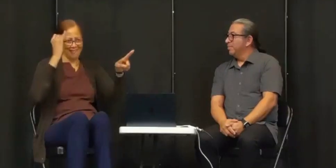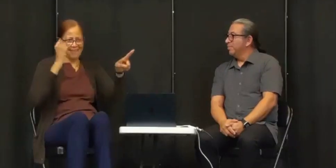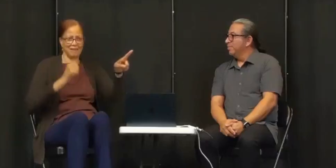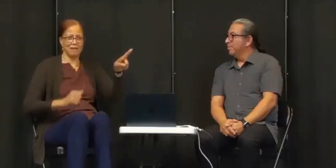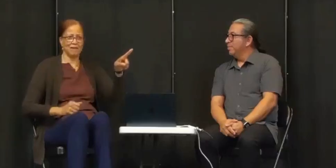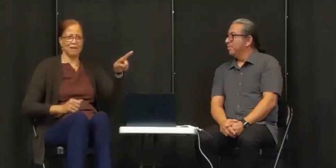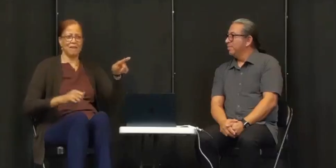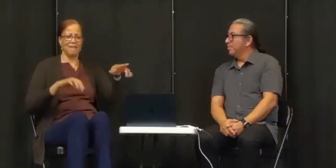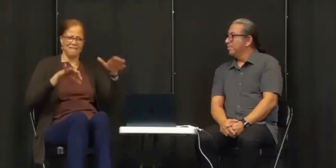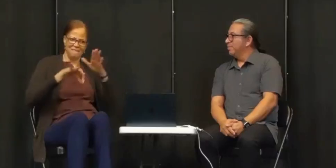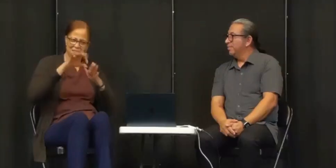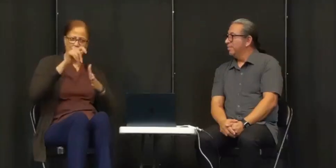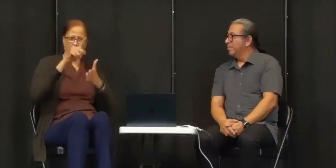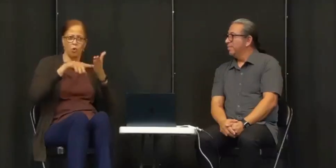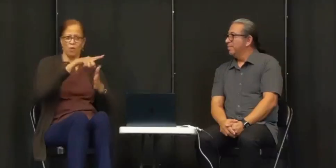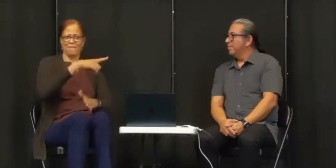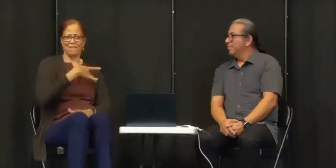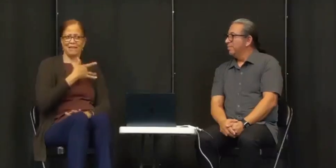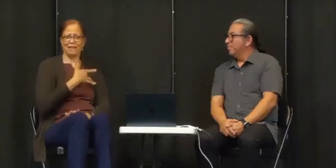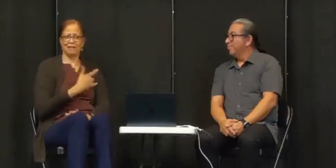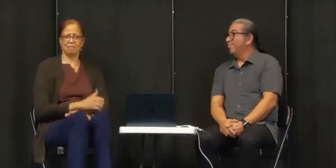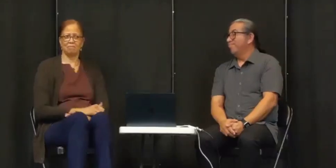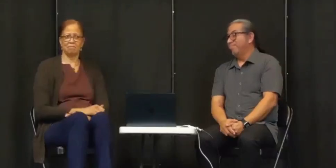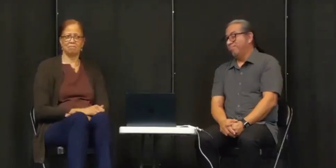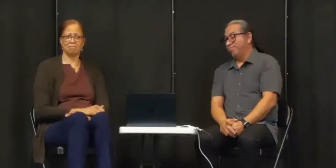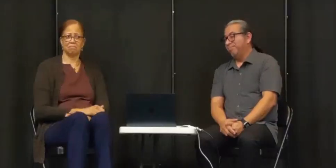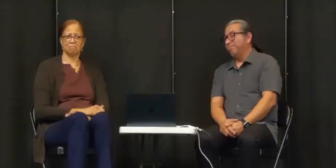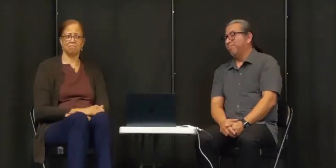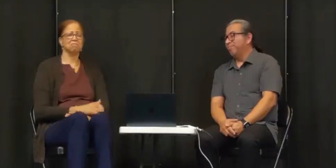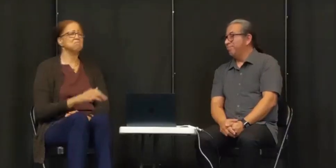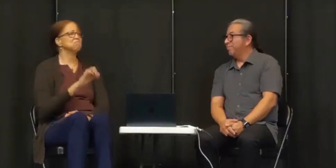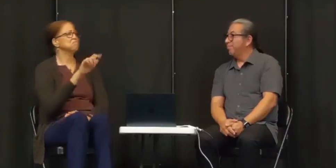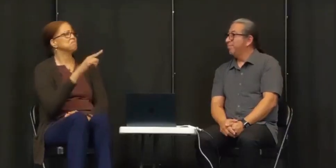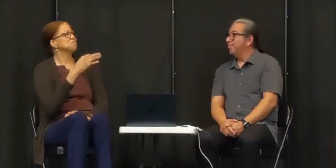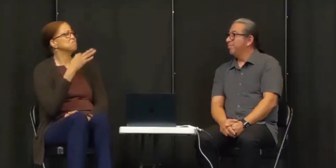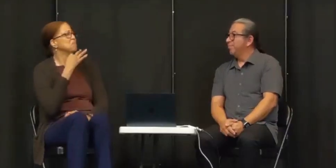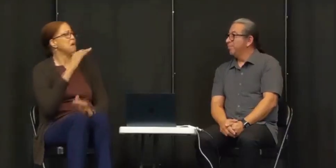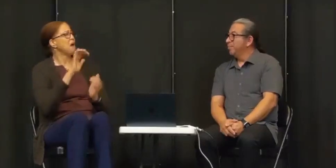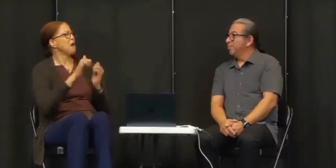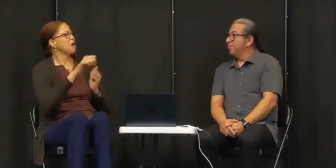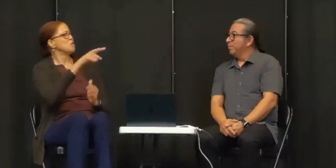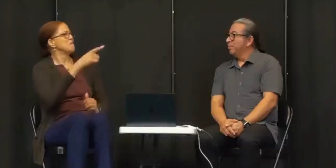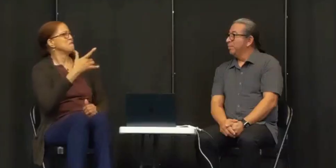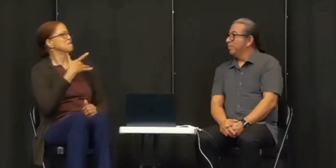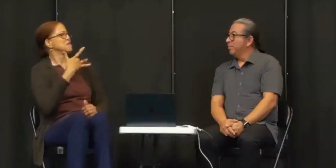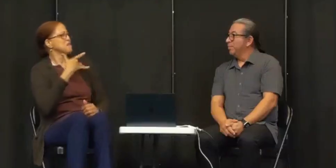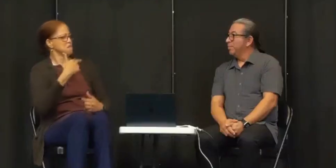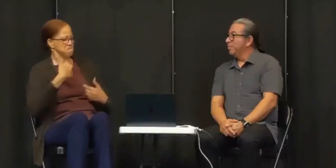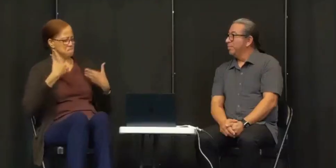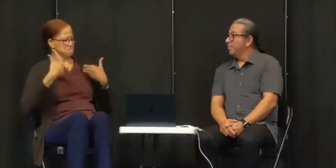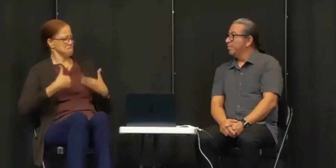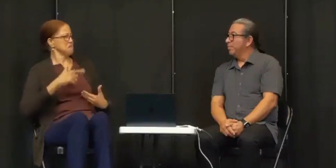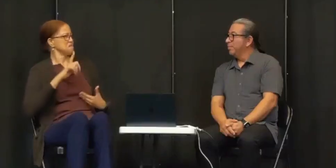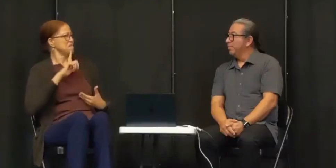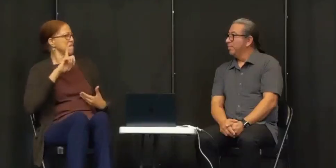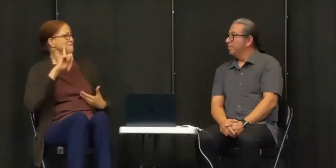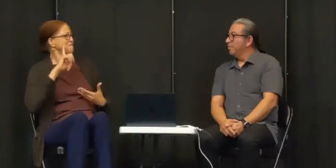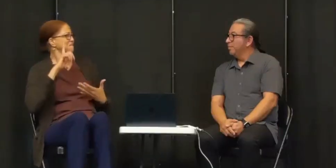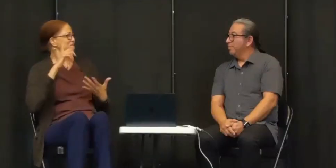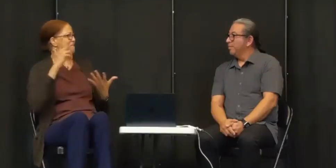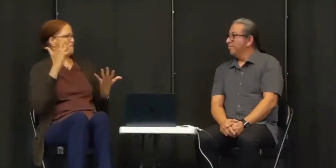relay service, but, you know, find out what that person is feeling and what they're thinking too. You know, how do you